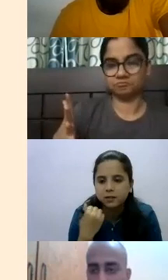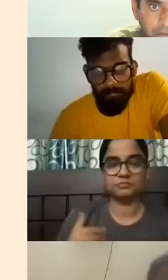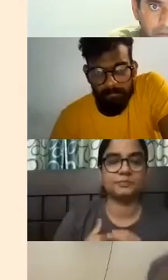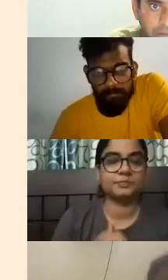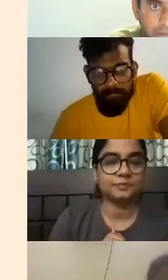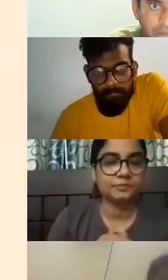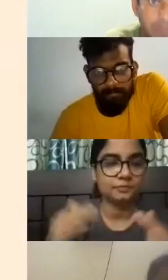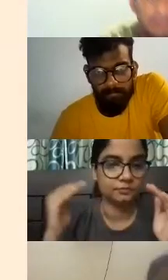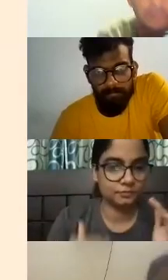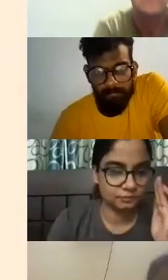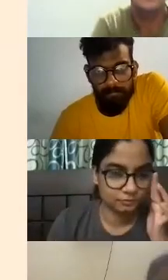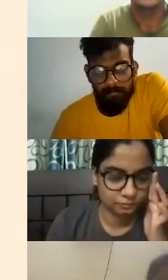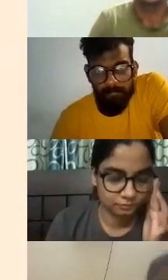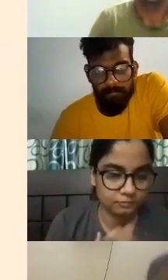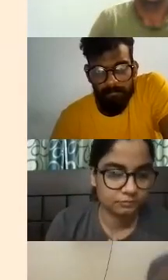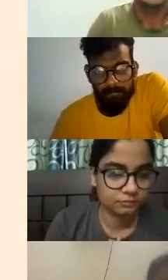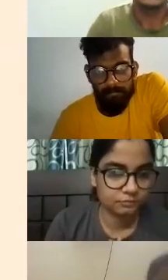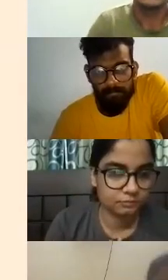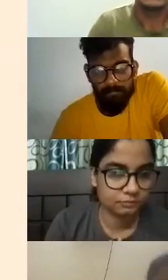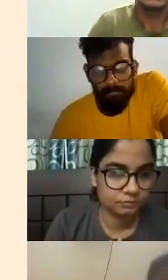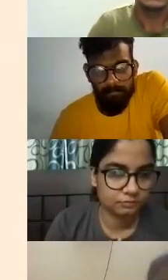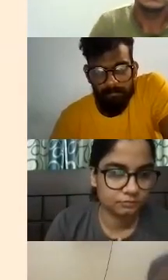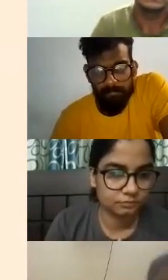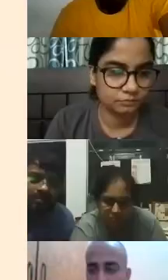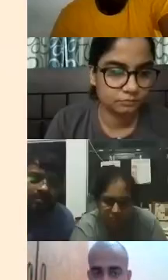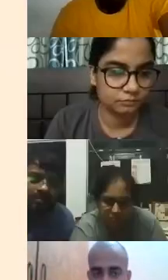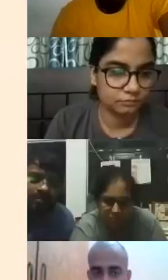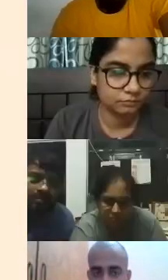yes, click on the yes link. If no, click on no option.